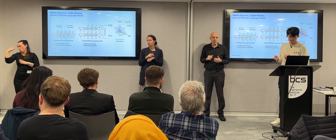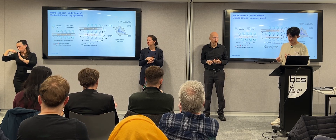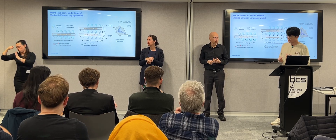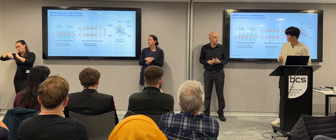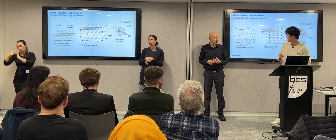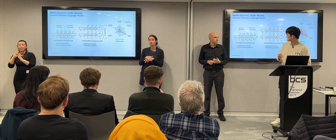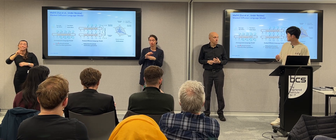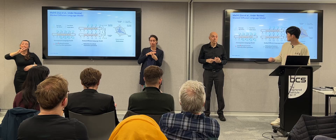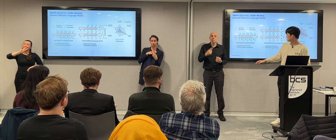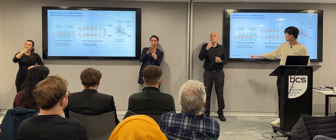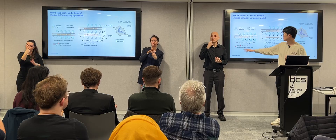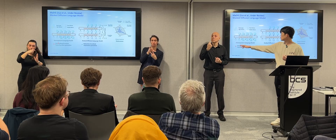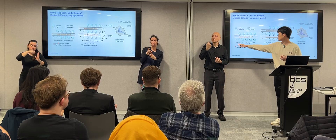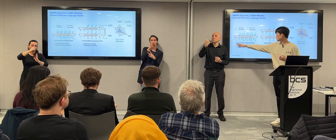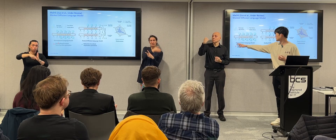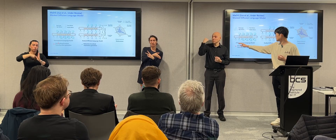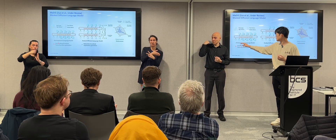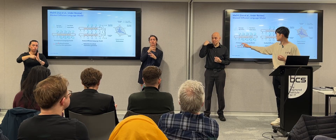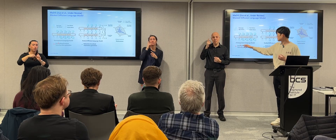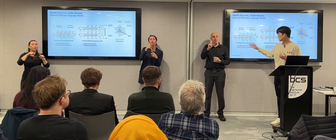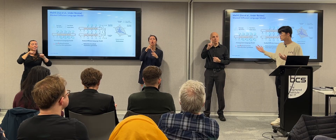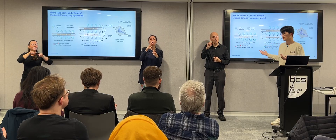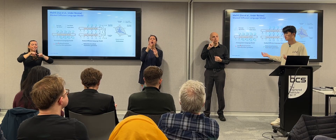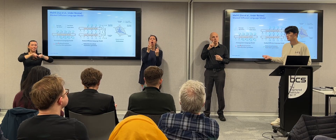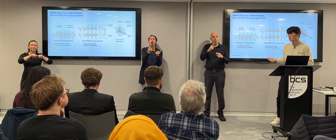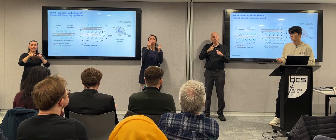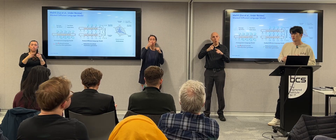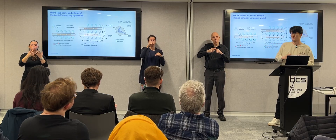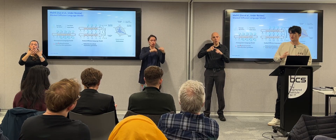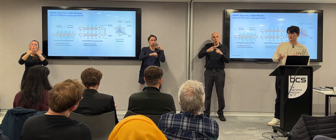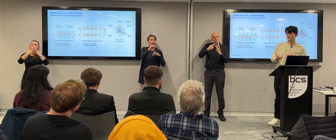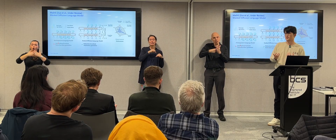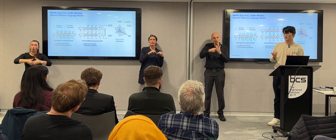one is based on autoregressive language model.